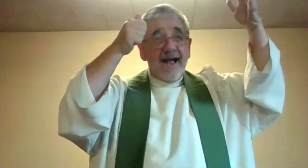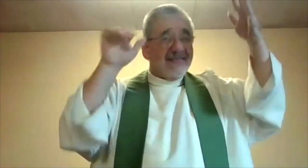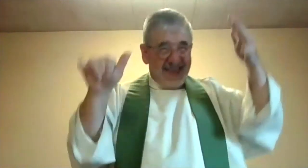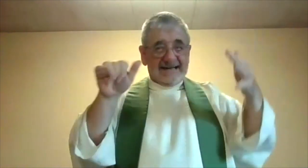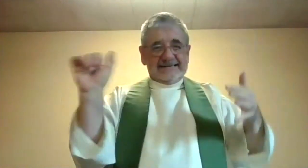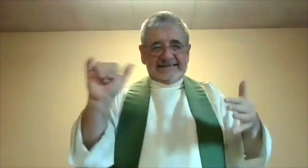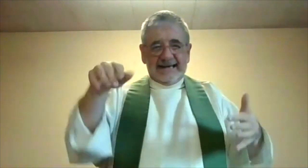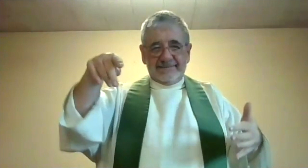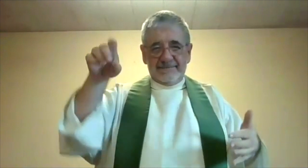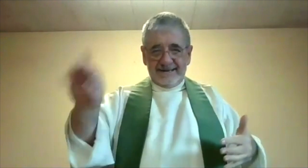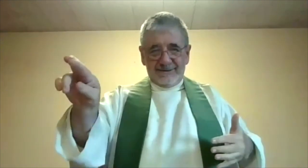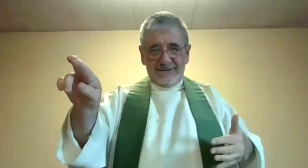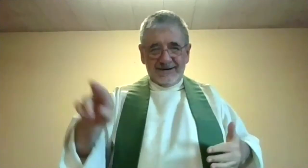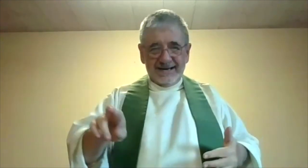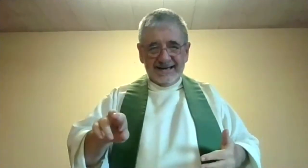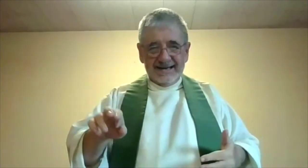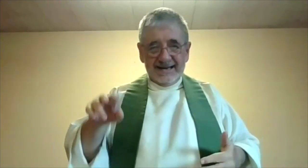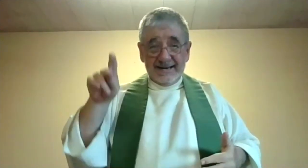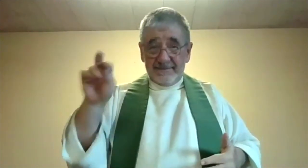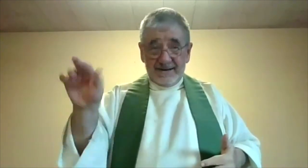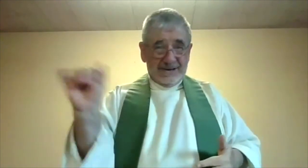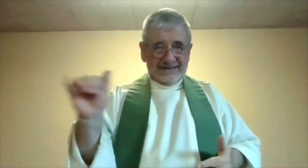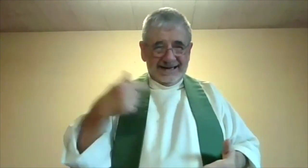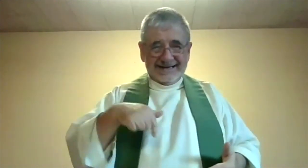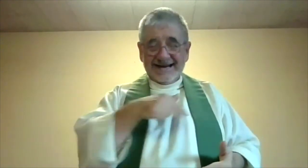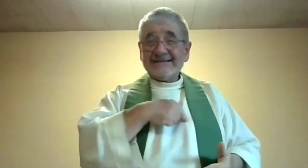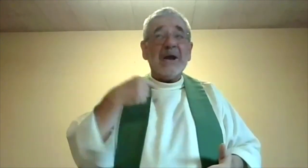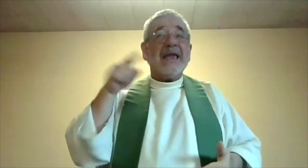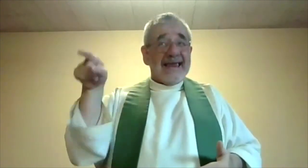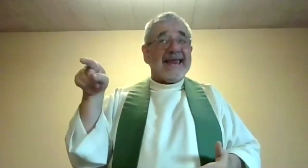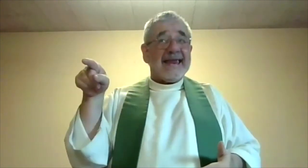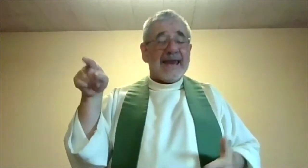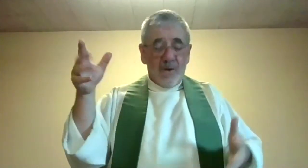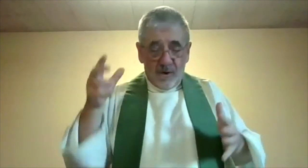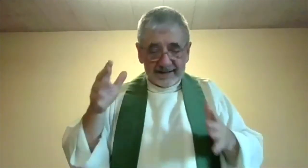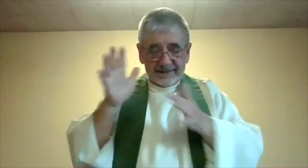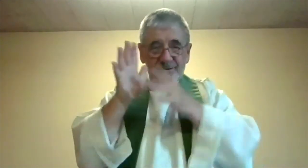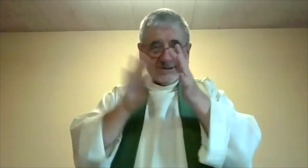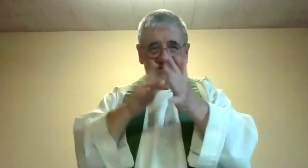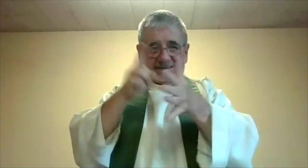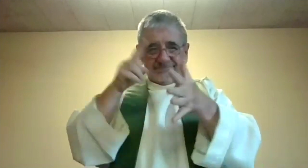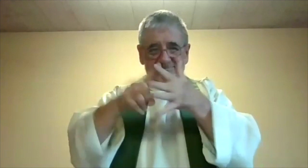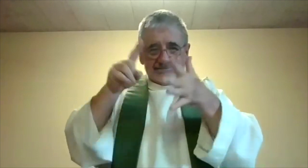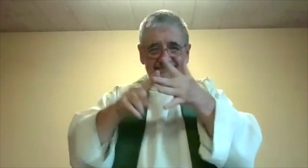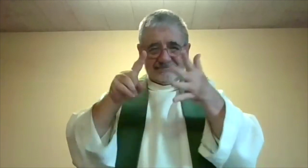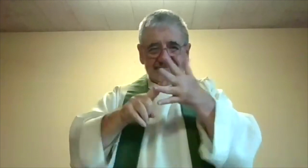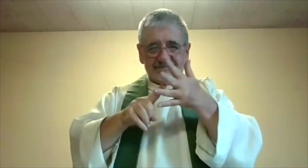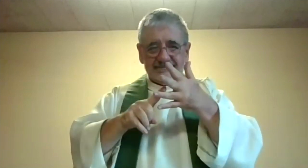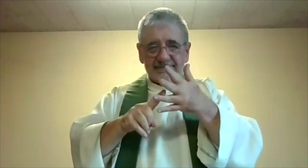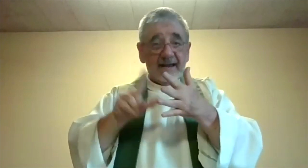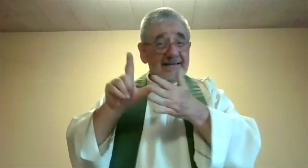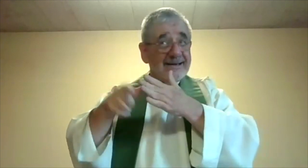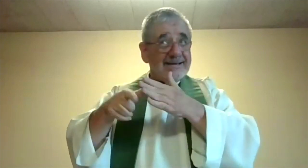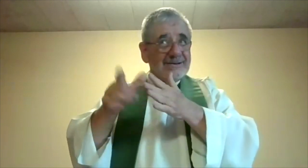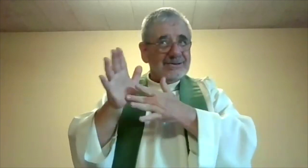impression that we know best. Peter did the same. He was just like us. He wanted Jesus to follow